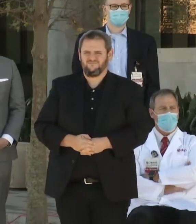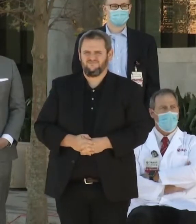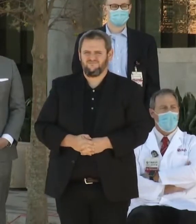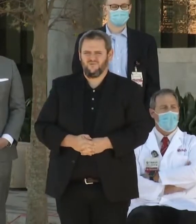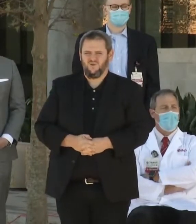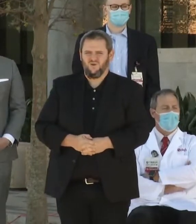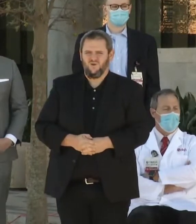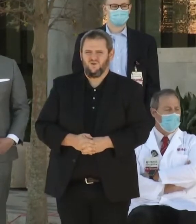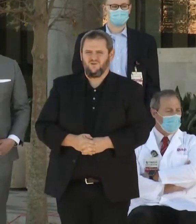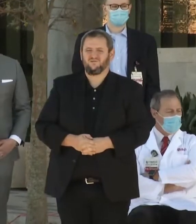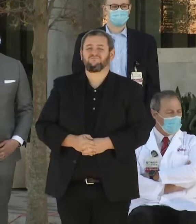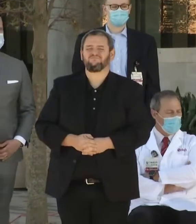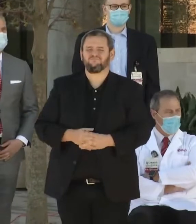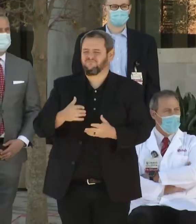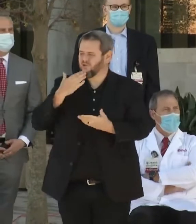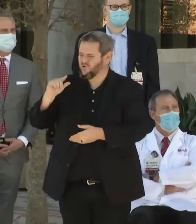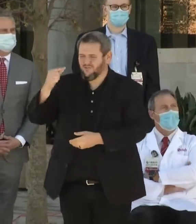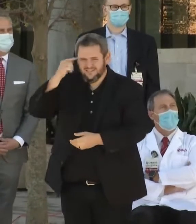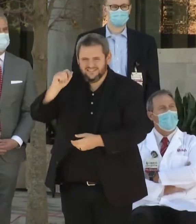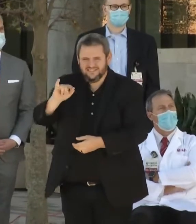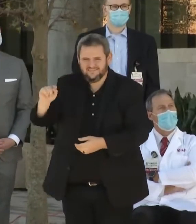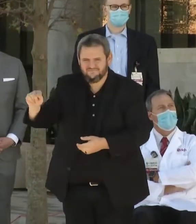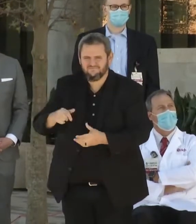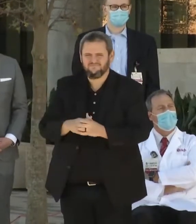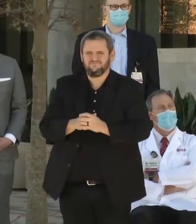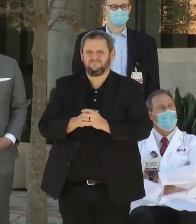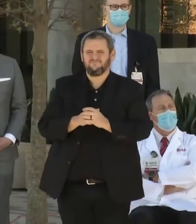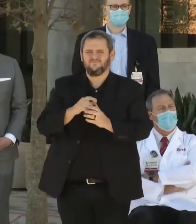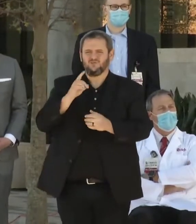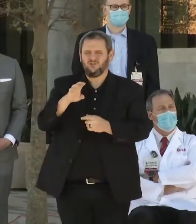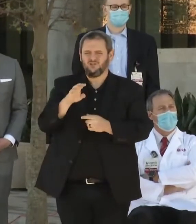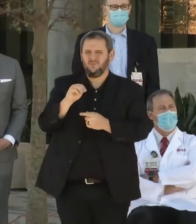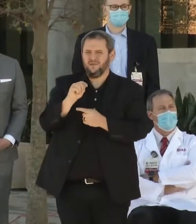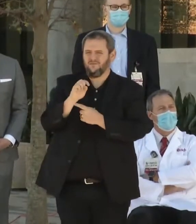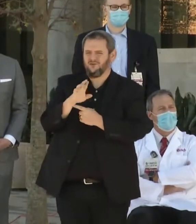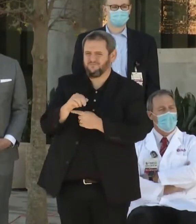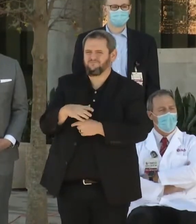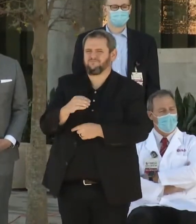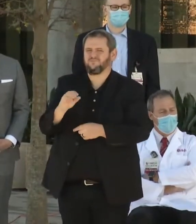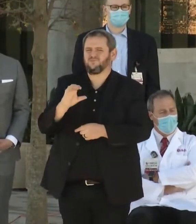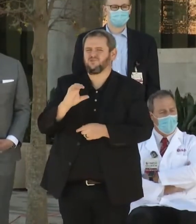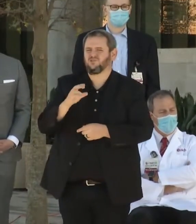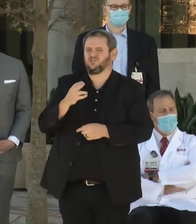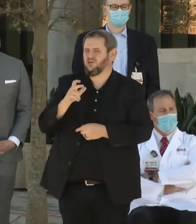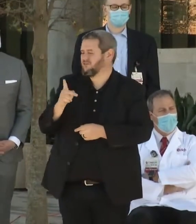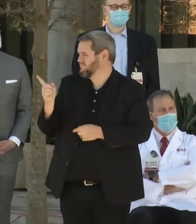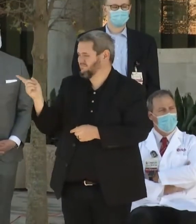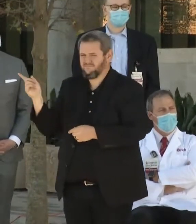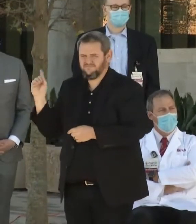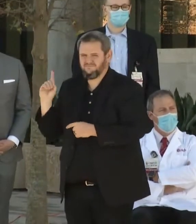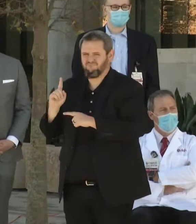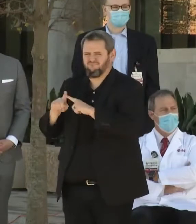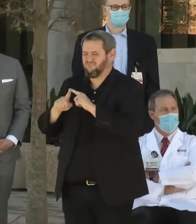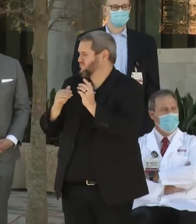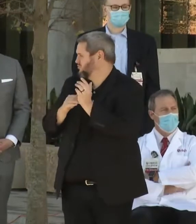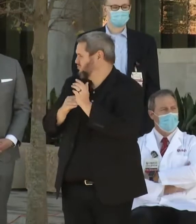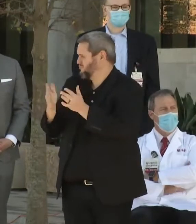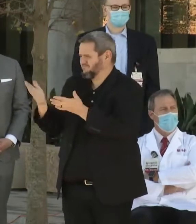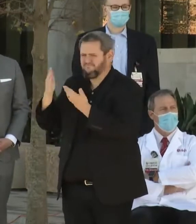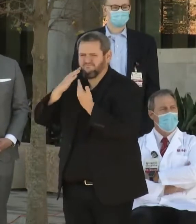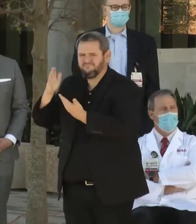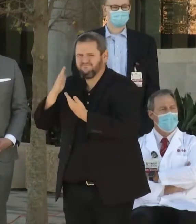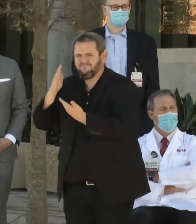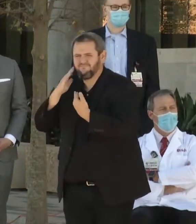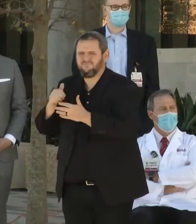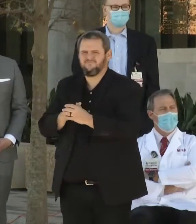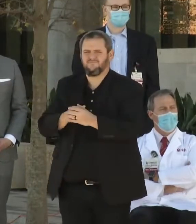Thank you, Governor Stitt, and thank you, Dr. Mantor and Chuck and the other physicians here at OU and the OU community for having us today. It's a gorgeous